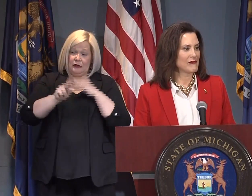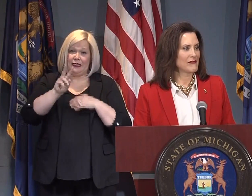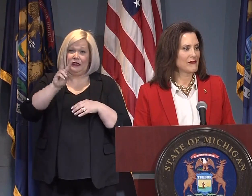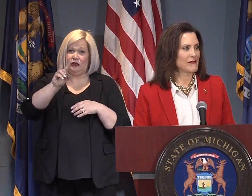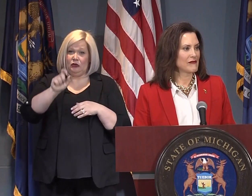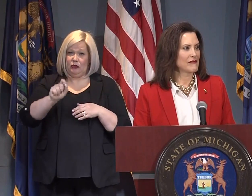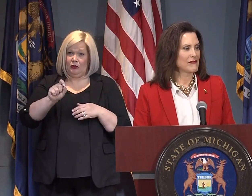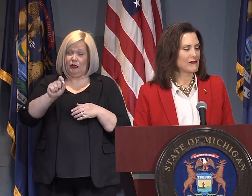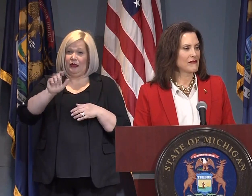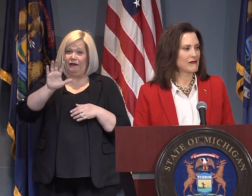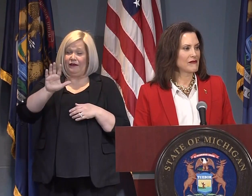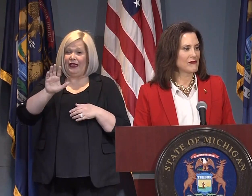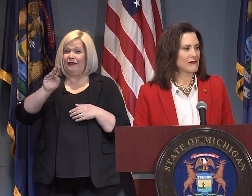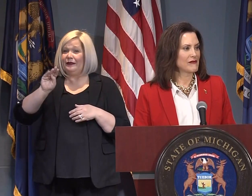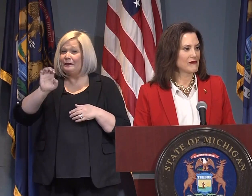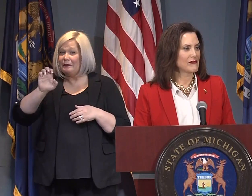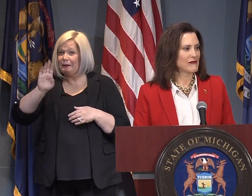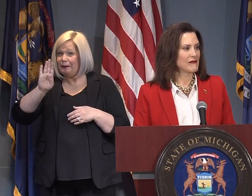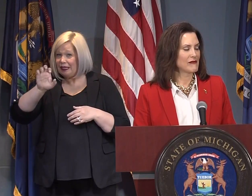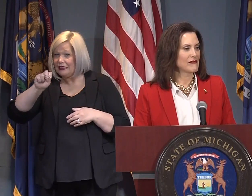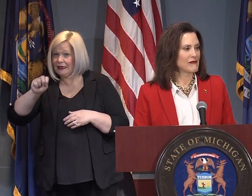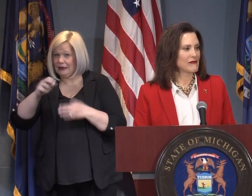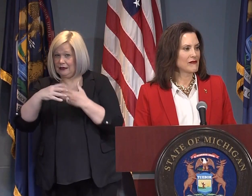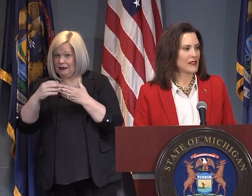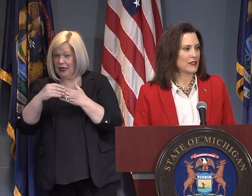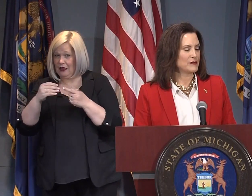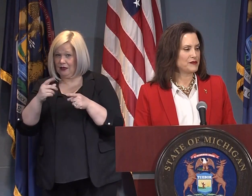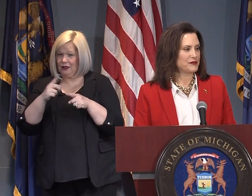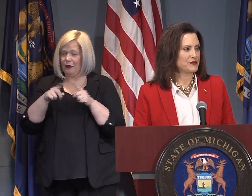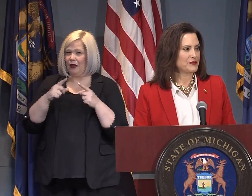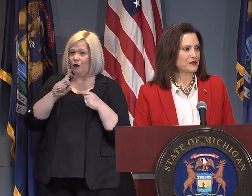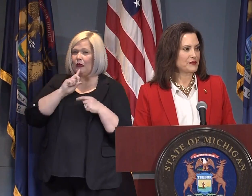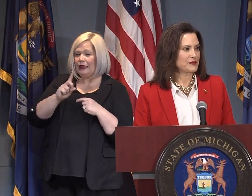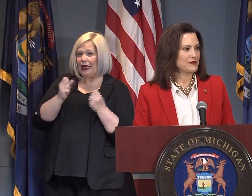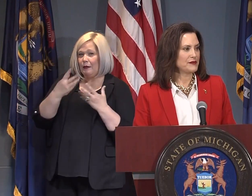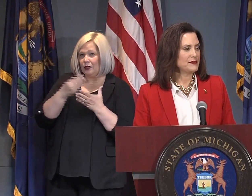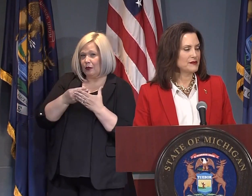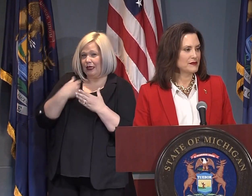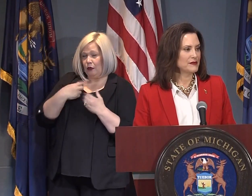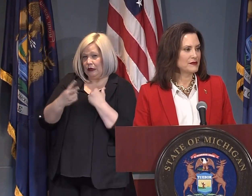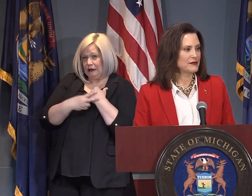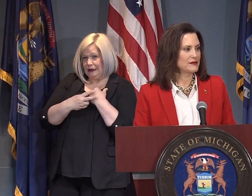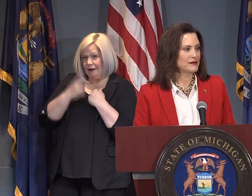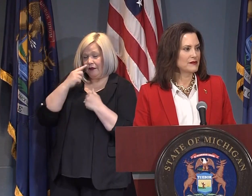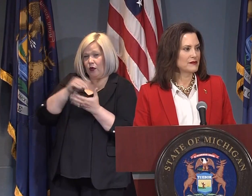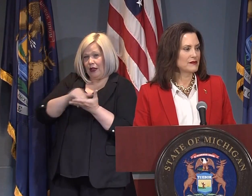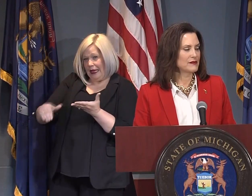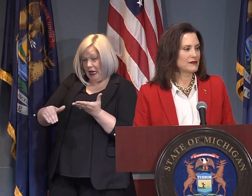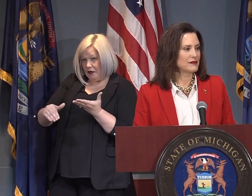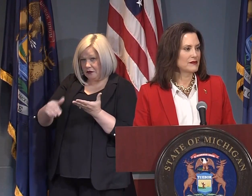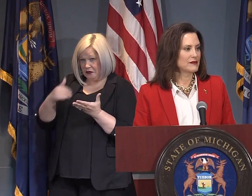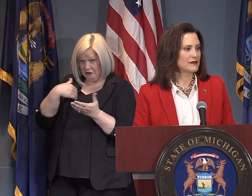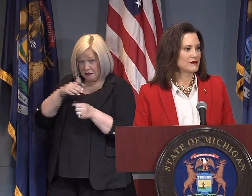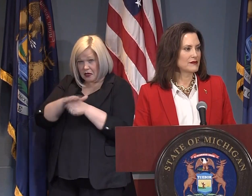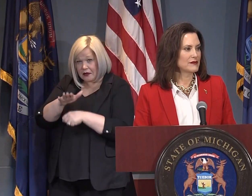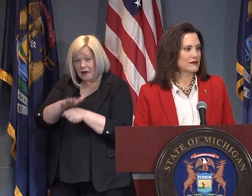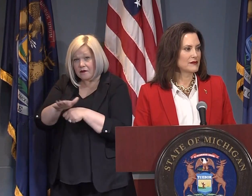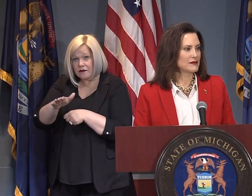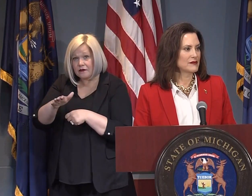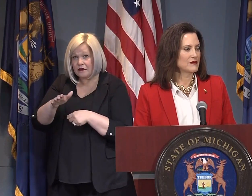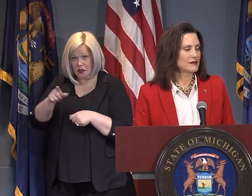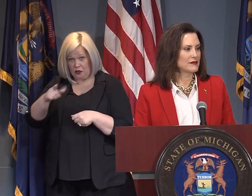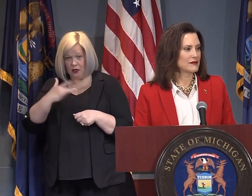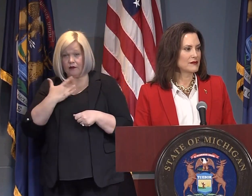about $5 million that'll save. Is that enough, or what else can the state do? And are you confident that we'll get enough money from the